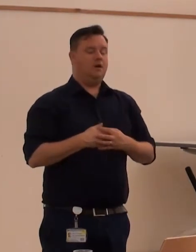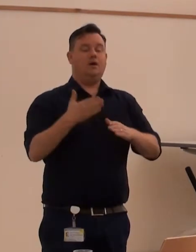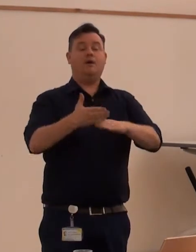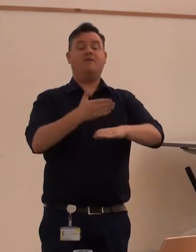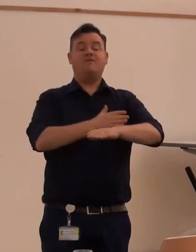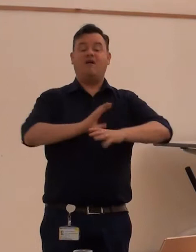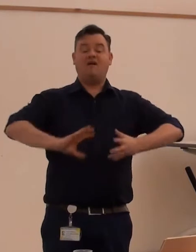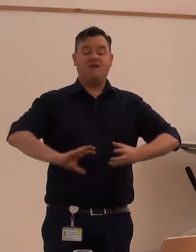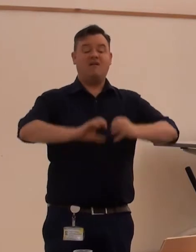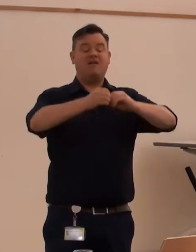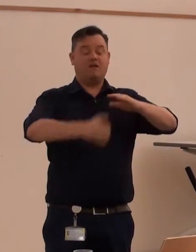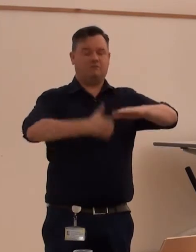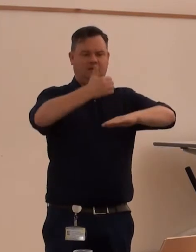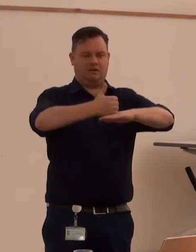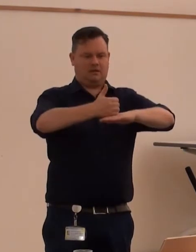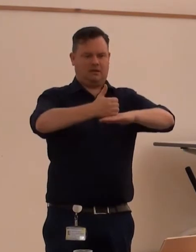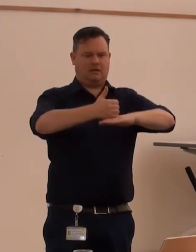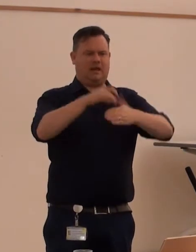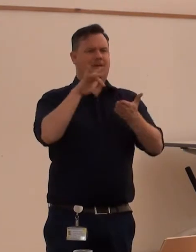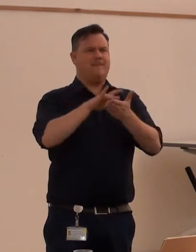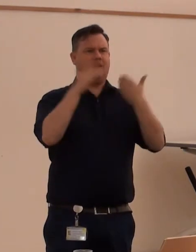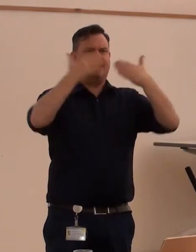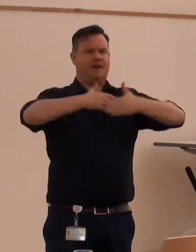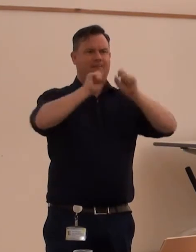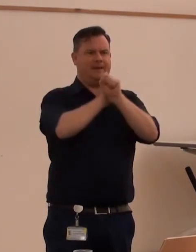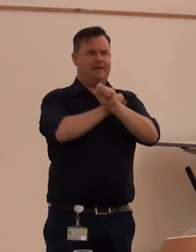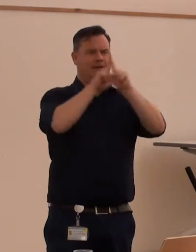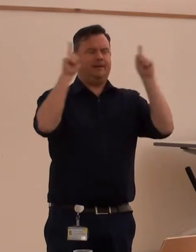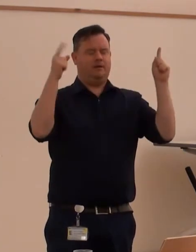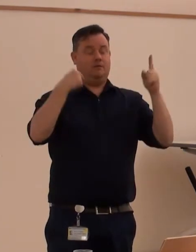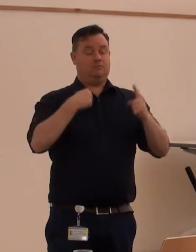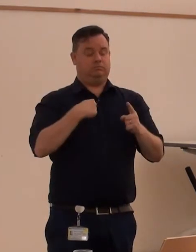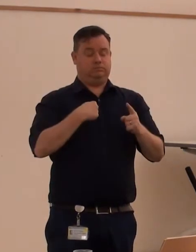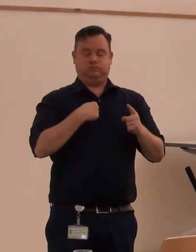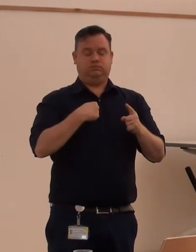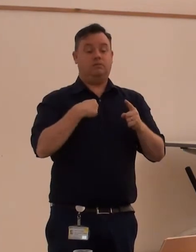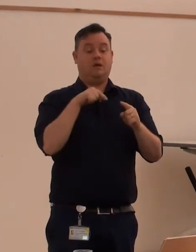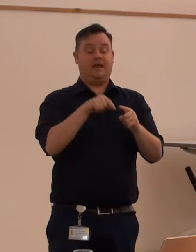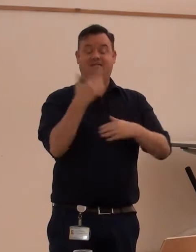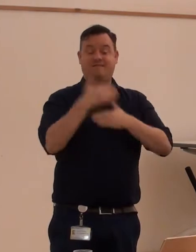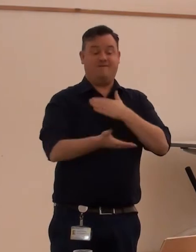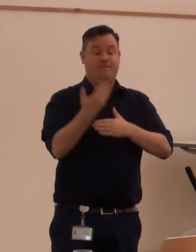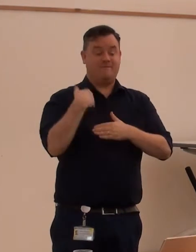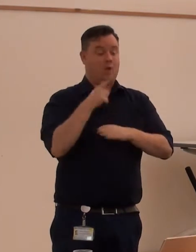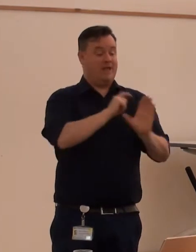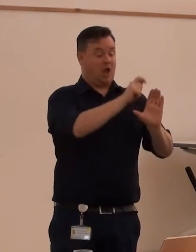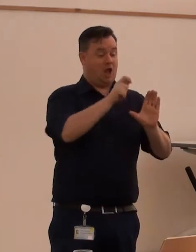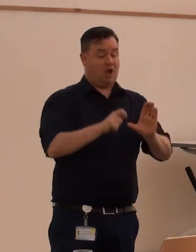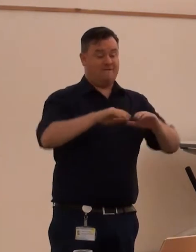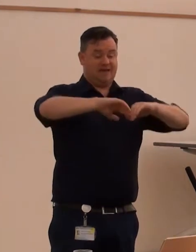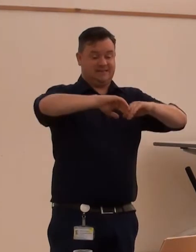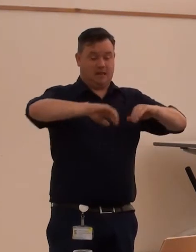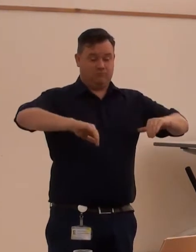this together because I've never seen it. It's never been put together. I carved these blocks separately